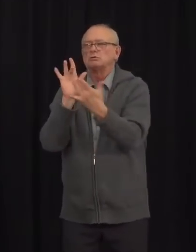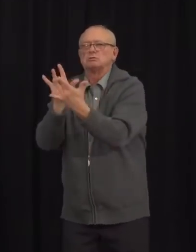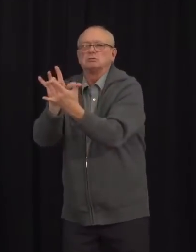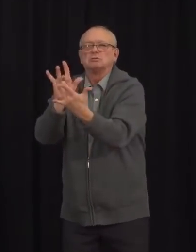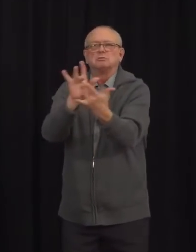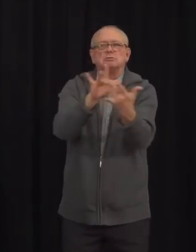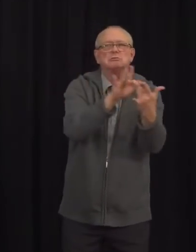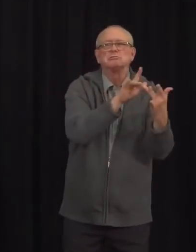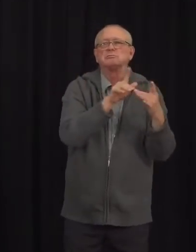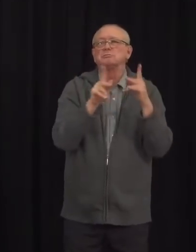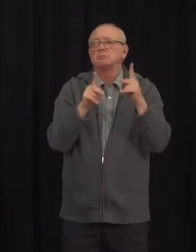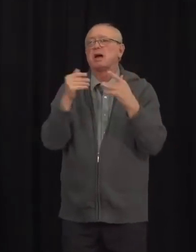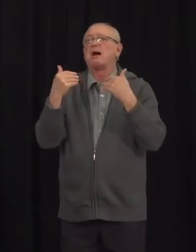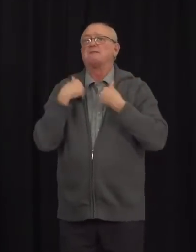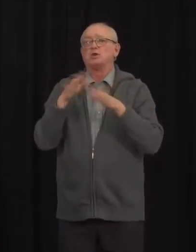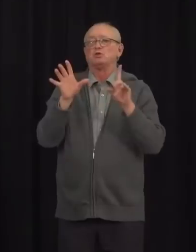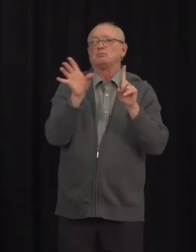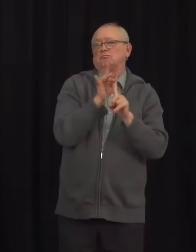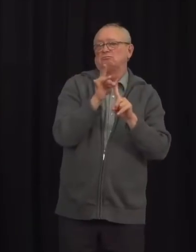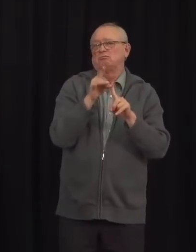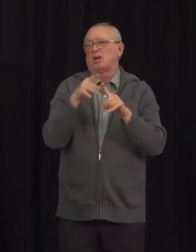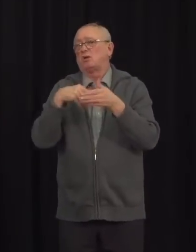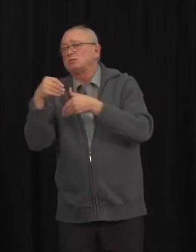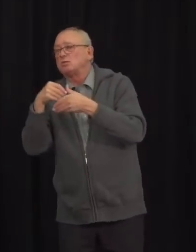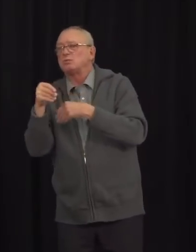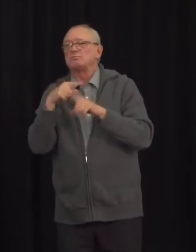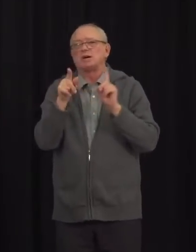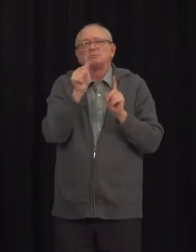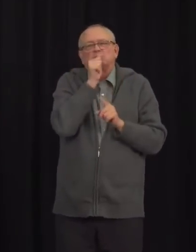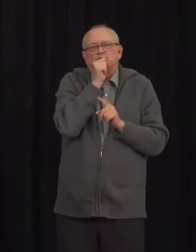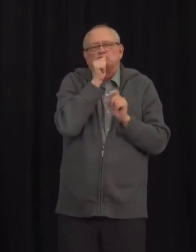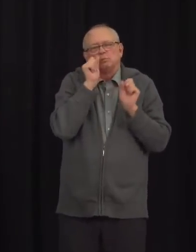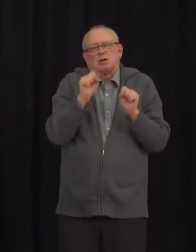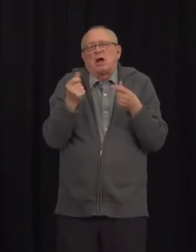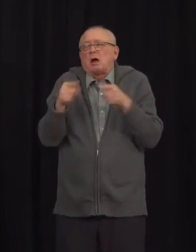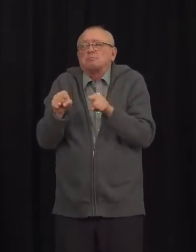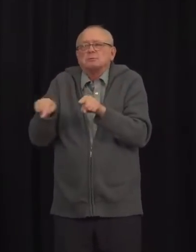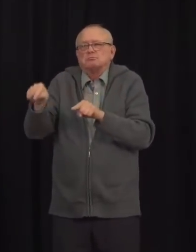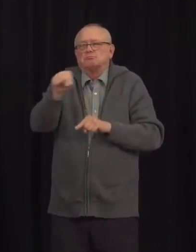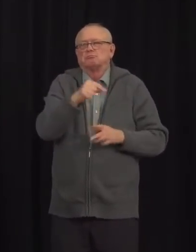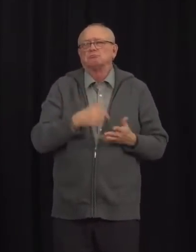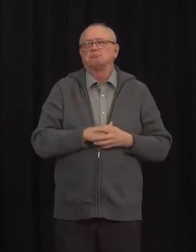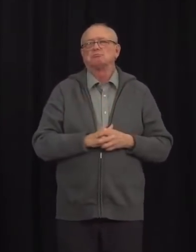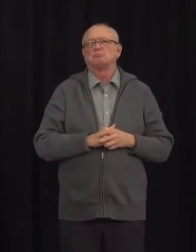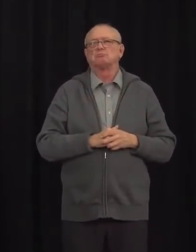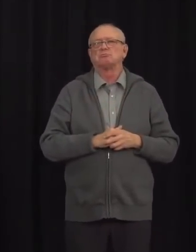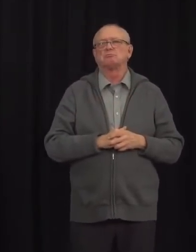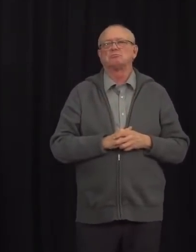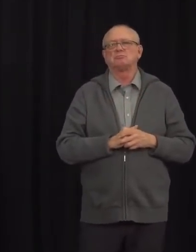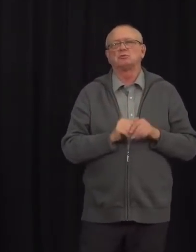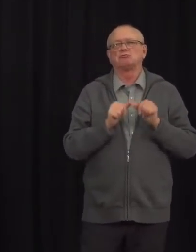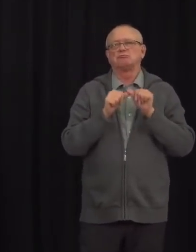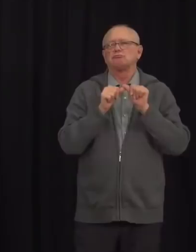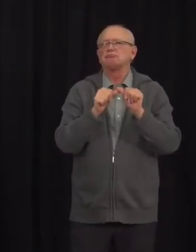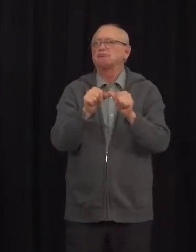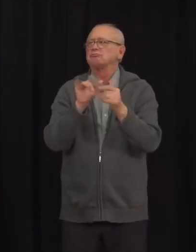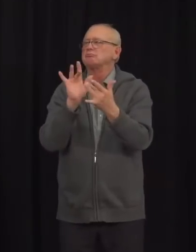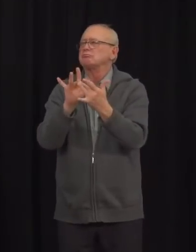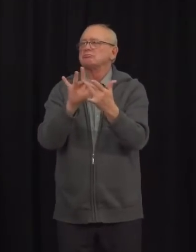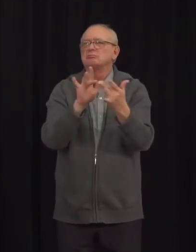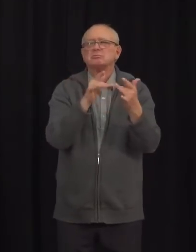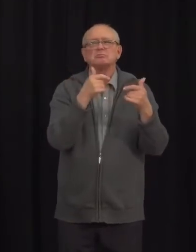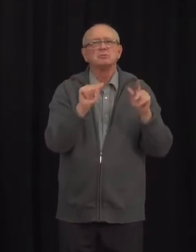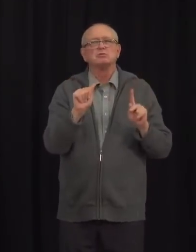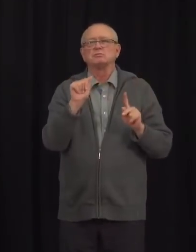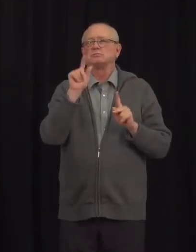outside of any public or private event, and will continue to directly contact anyone who tests positive for COVID-19.